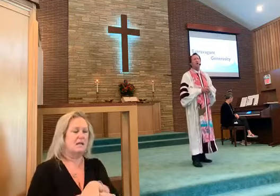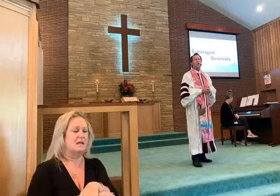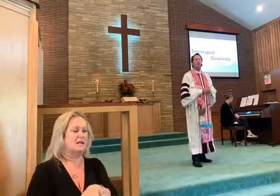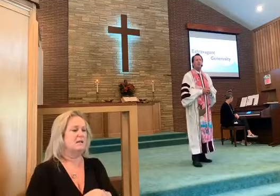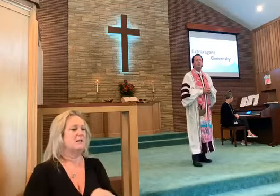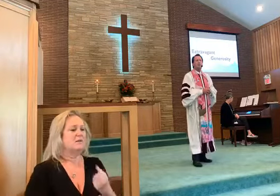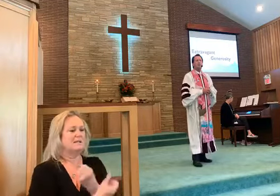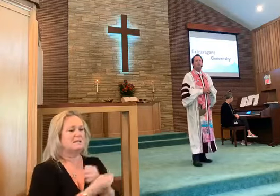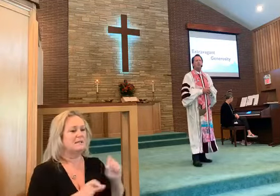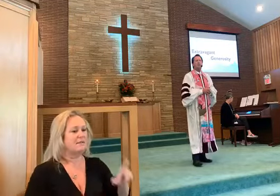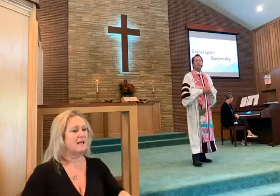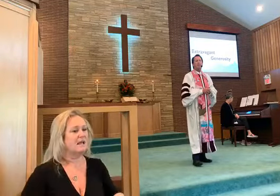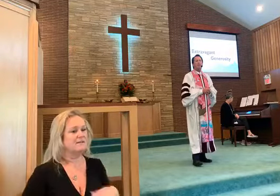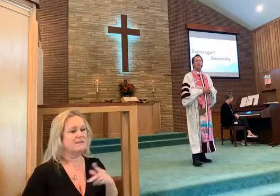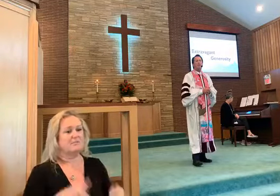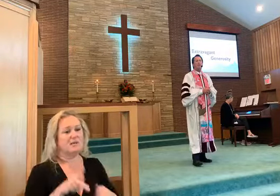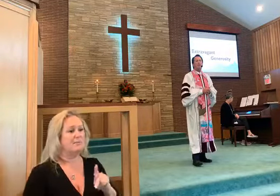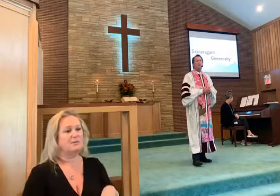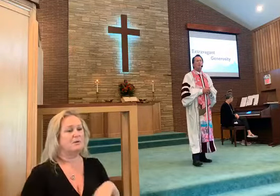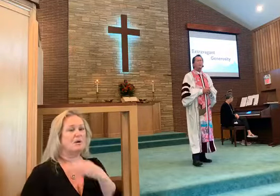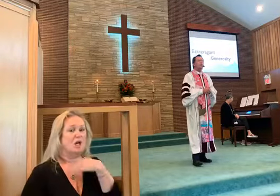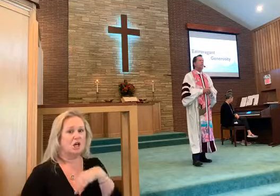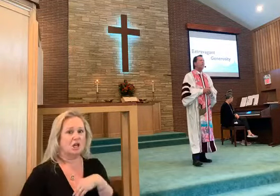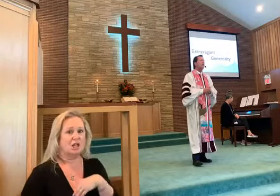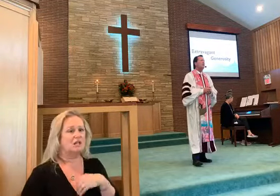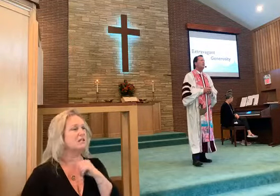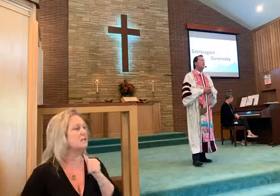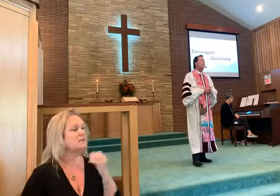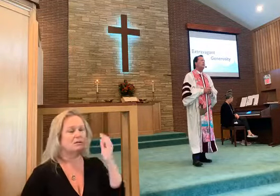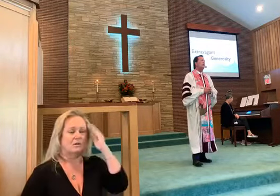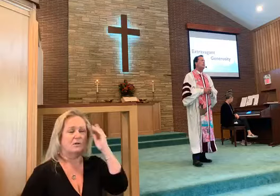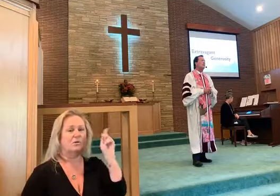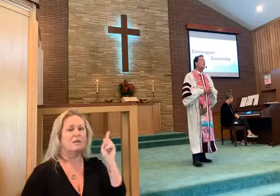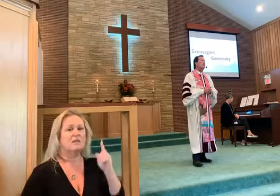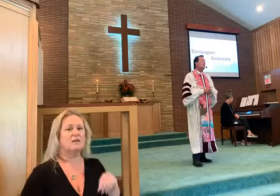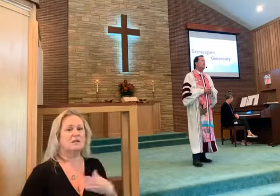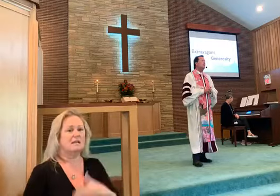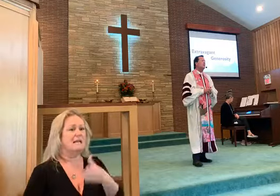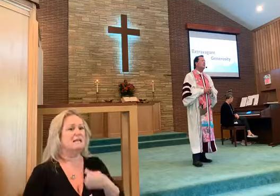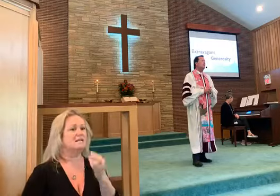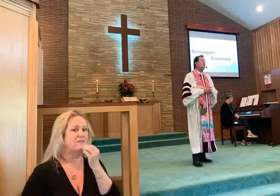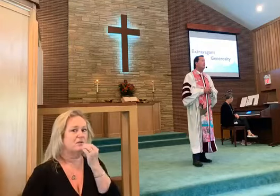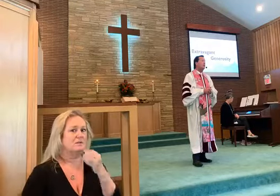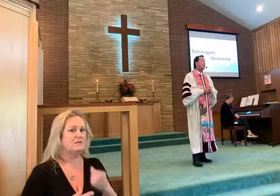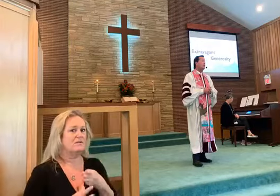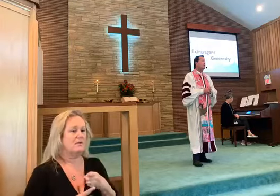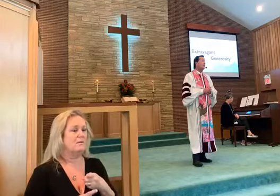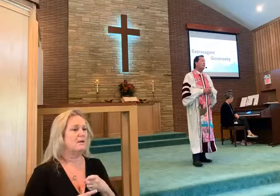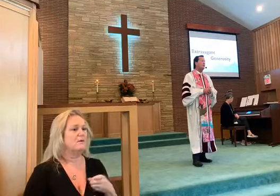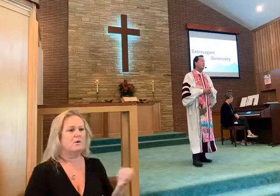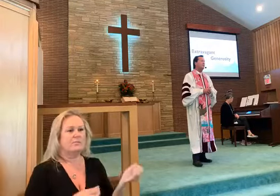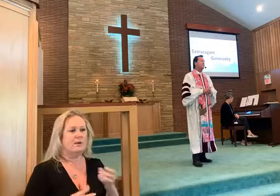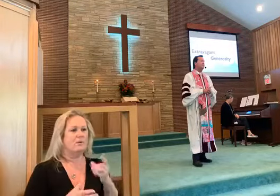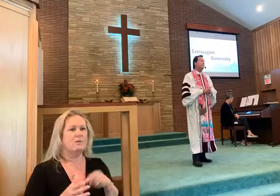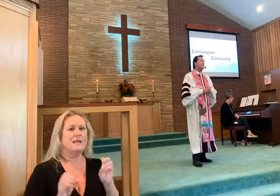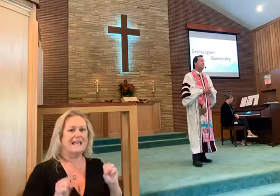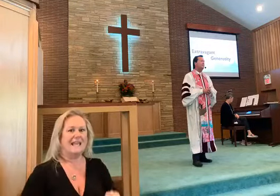who are hungry, who wouldn't know where their next meal is coming from if we didn't bring whatever we